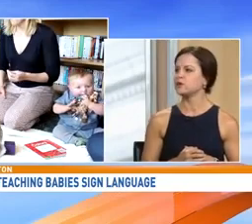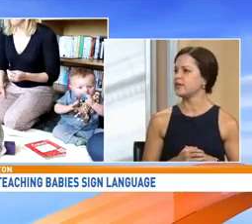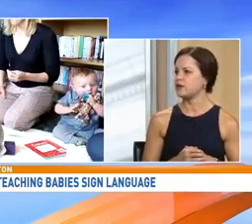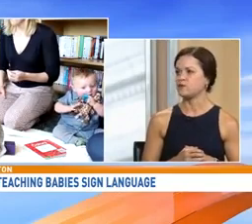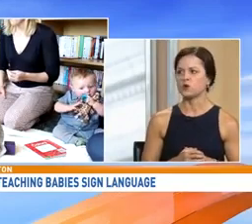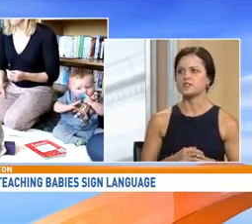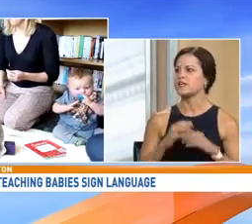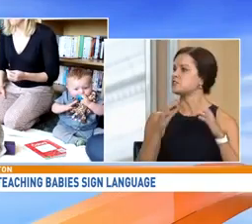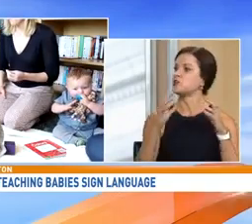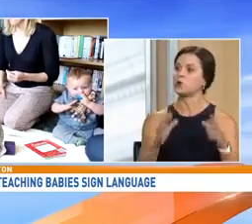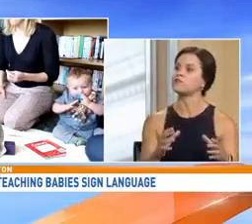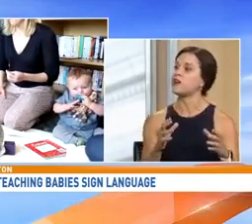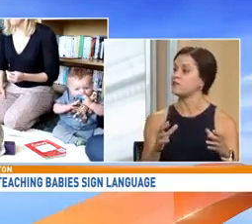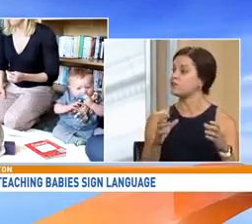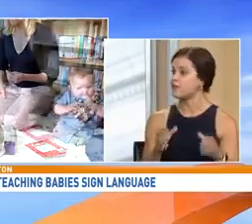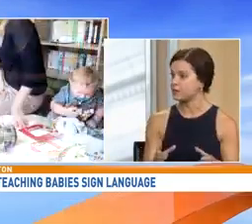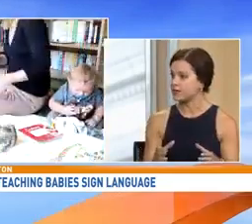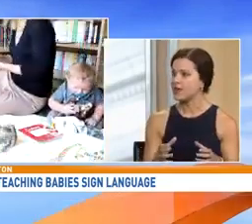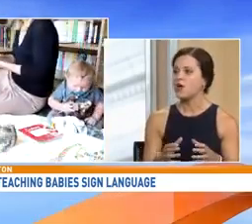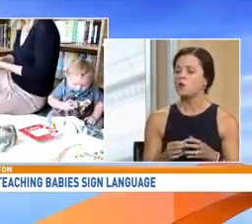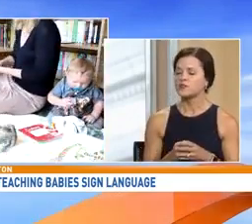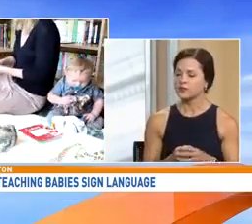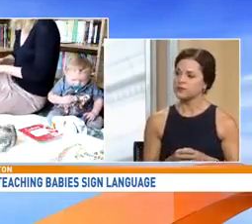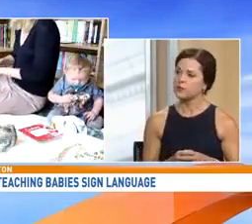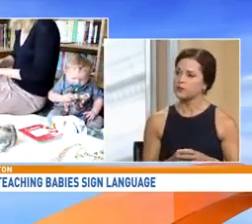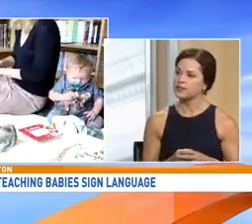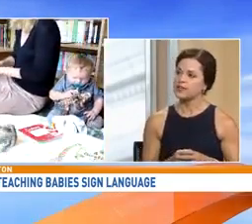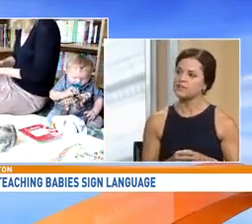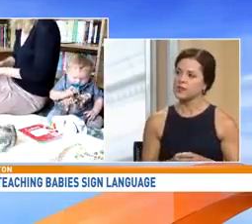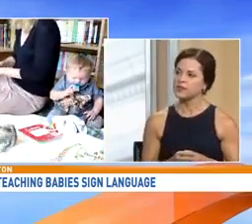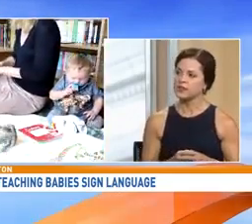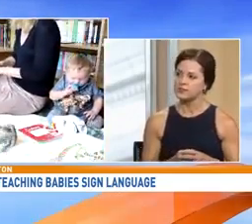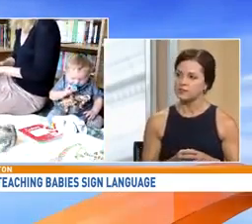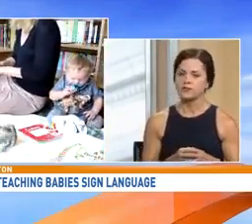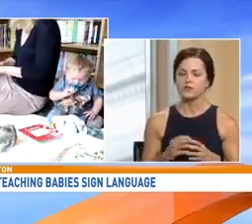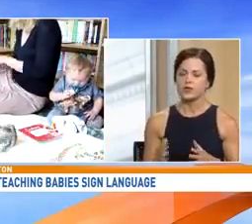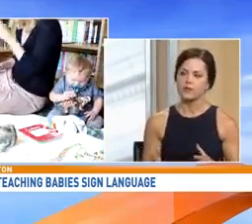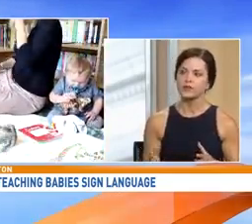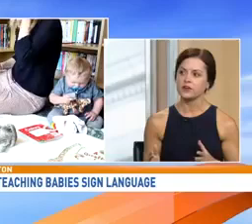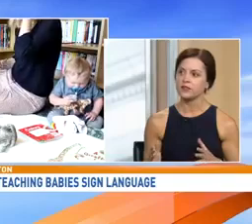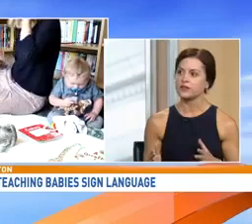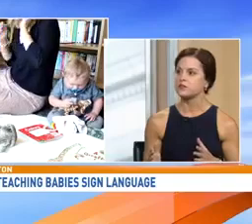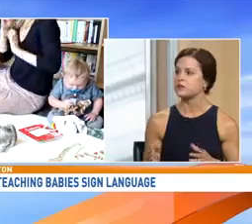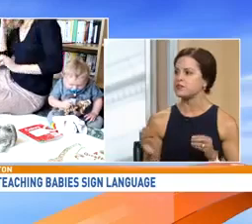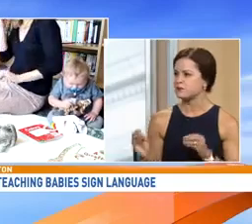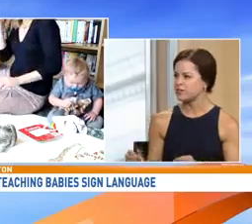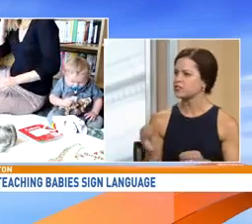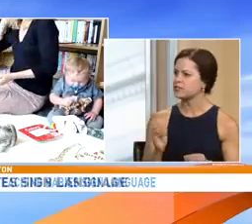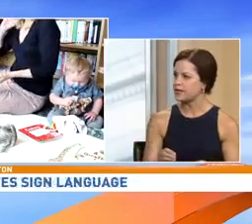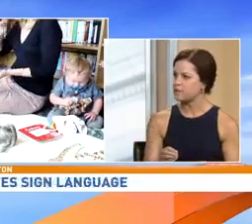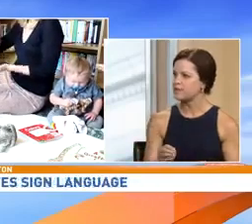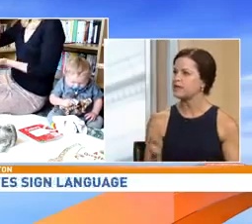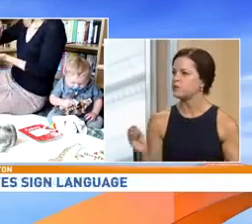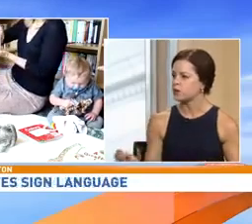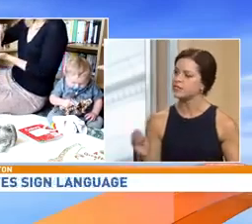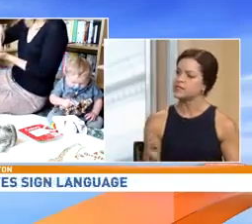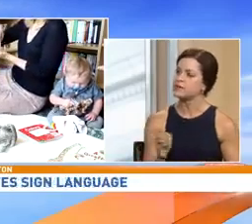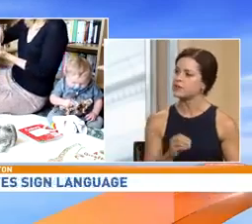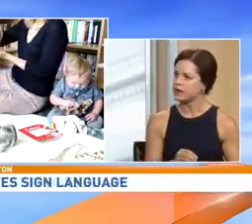of words that's going to work for every family. What's really important is that a family thinks about the vocabulary that's going to be special to them and important to them in their